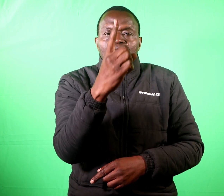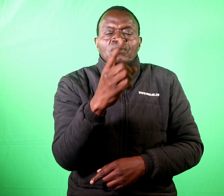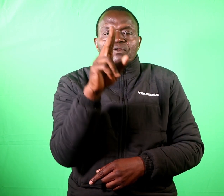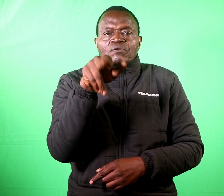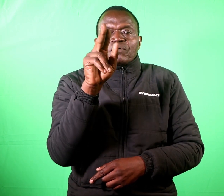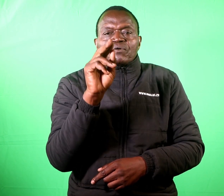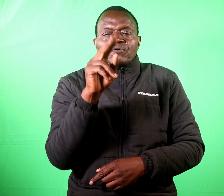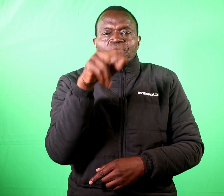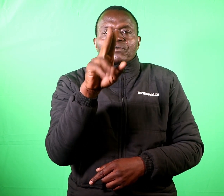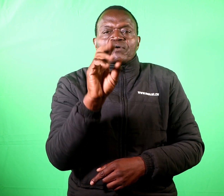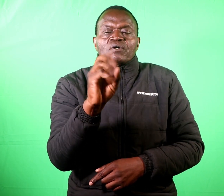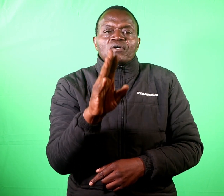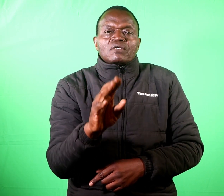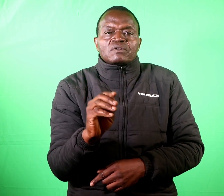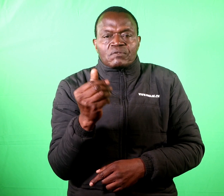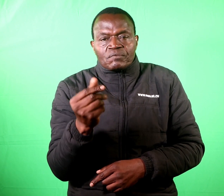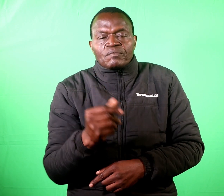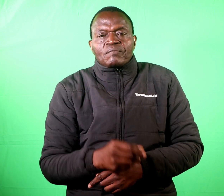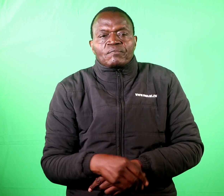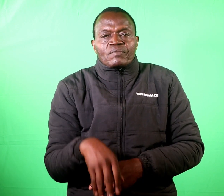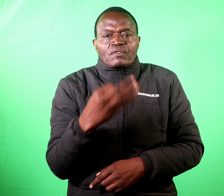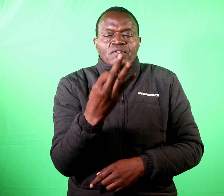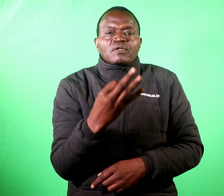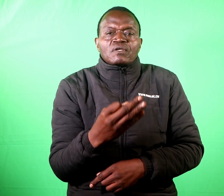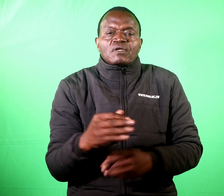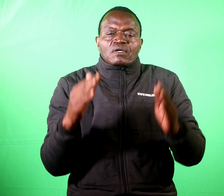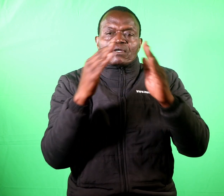$51. 3. Household income.